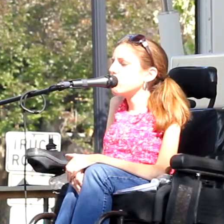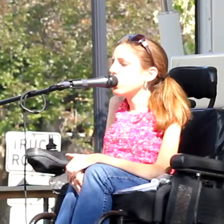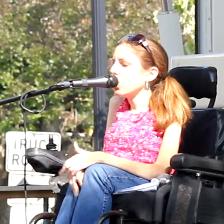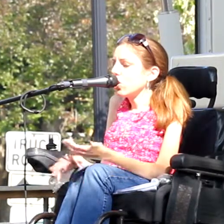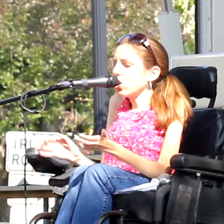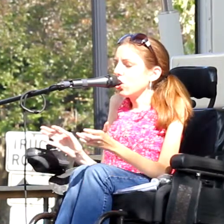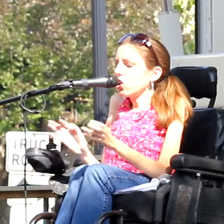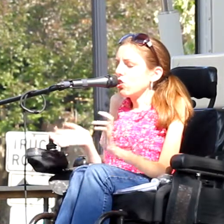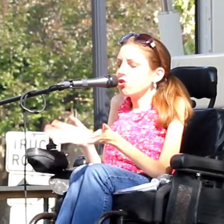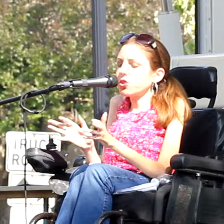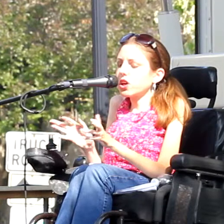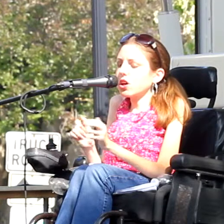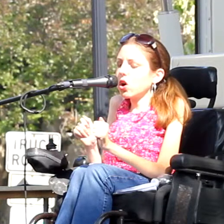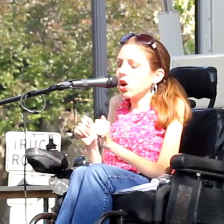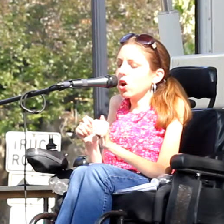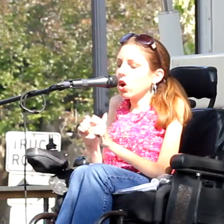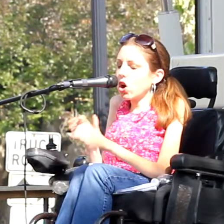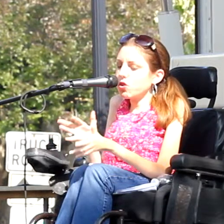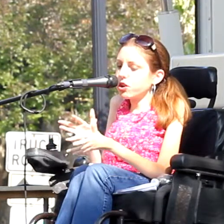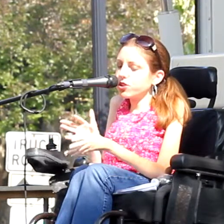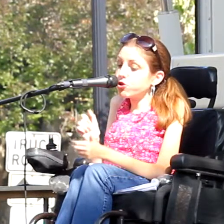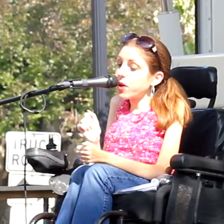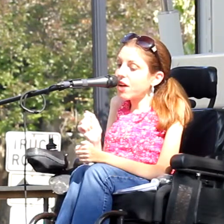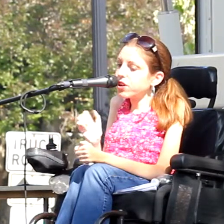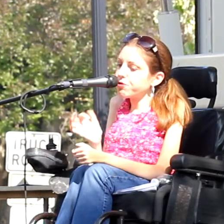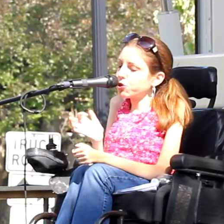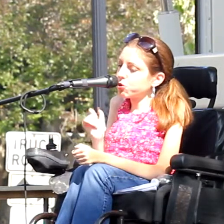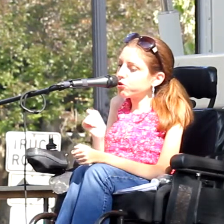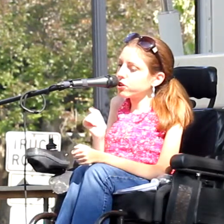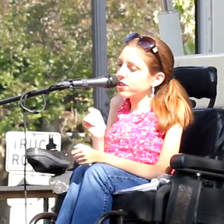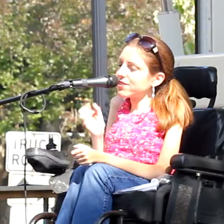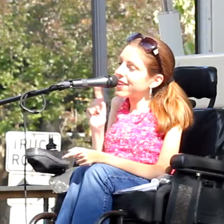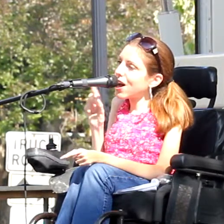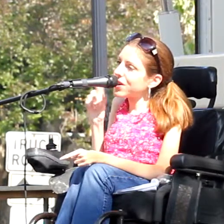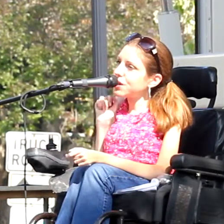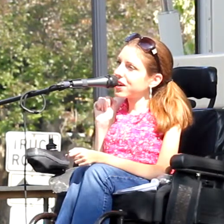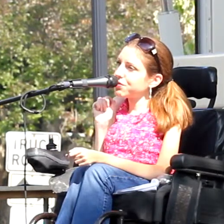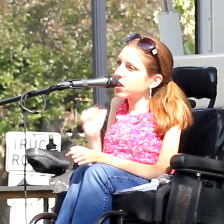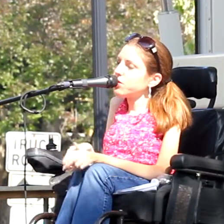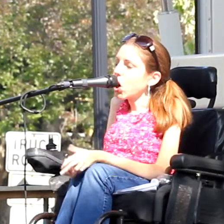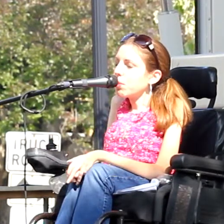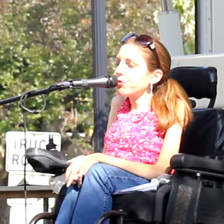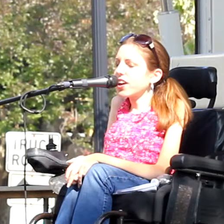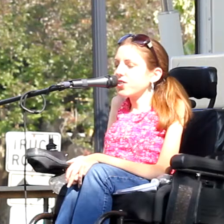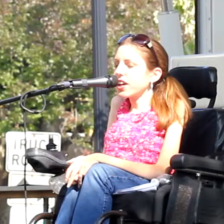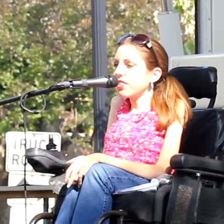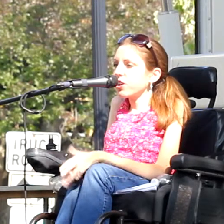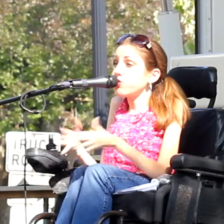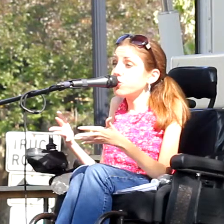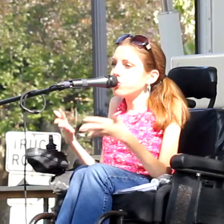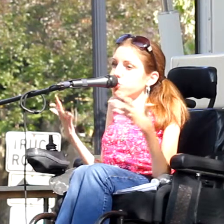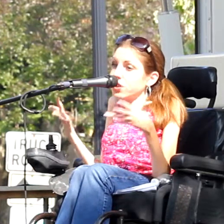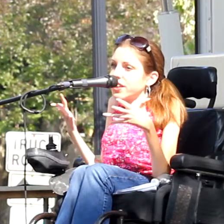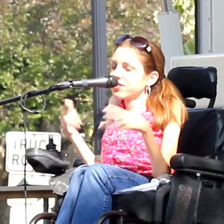So she was like, then she said, do you have any physical restrictions? Now, in my defense, before I could say